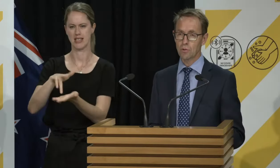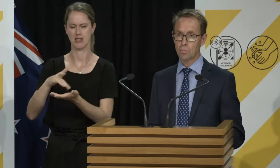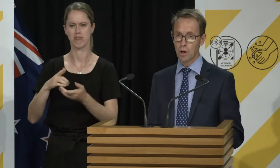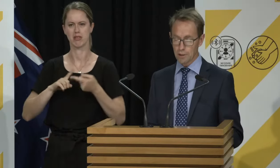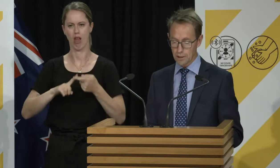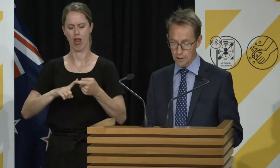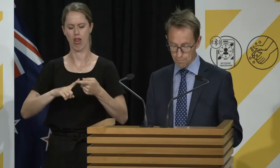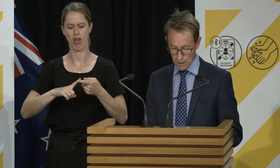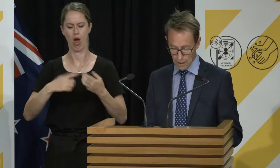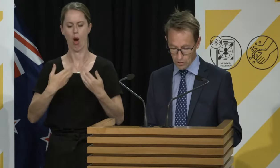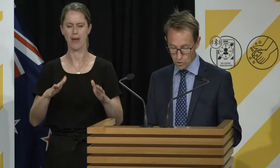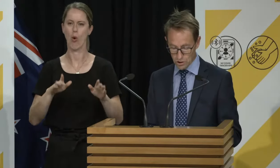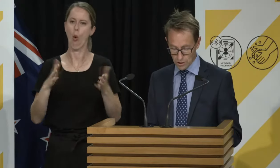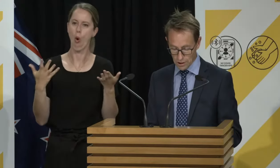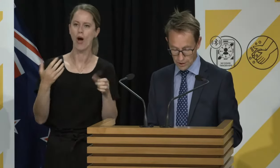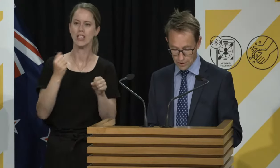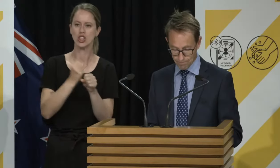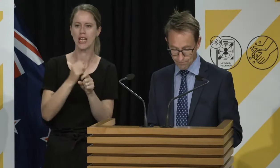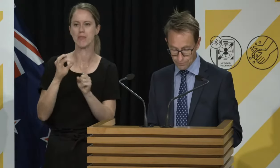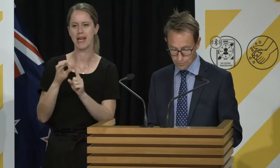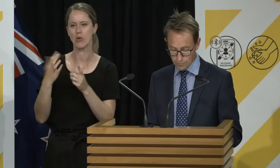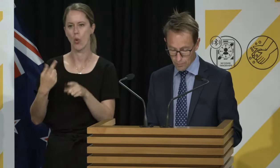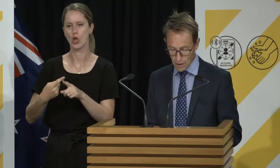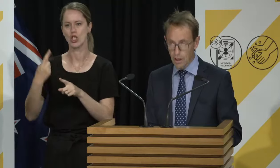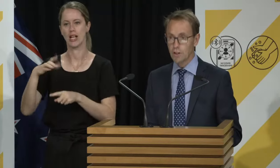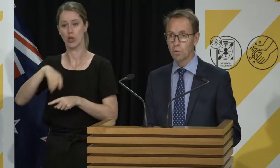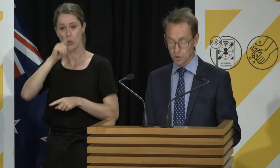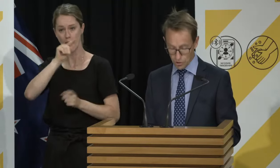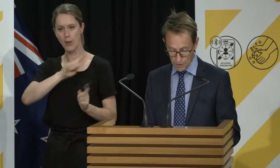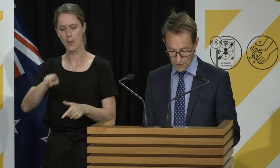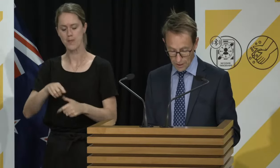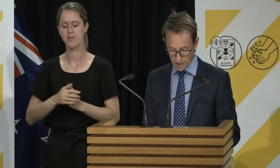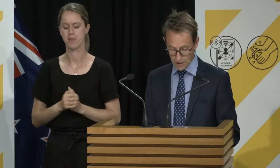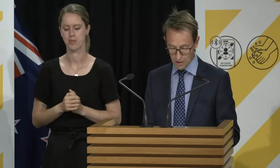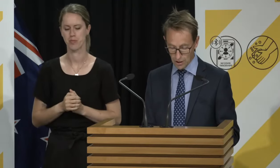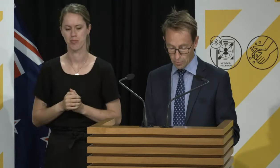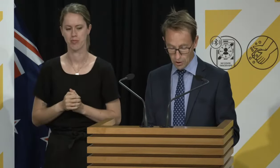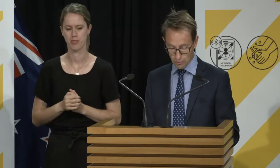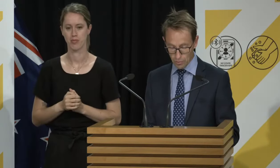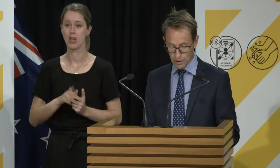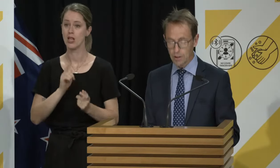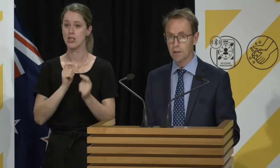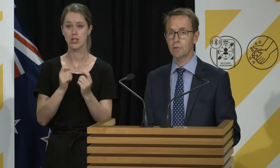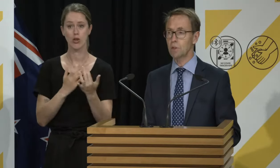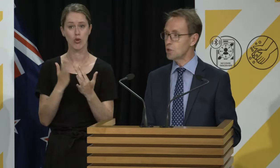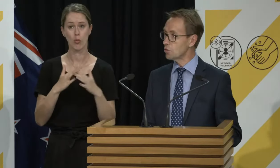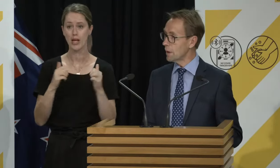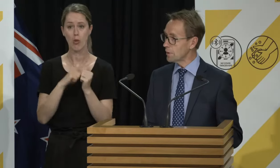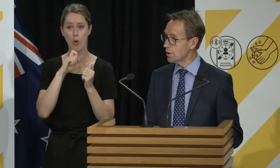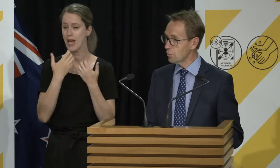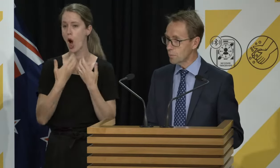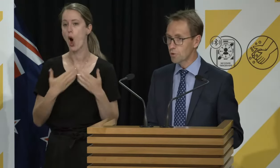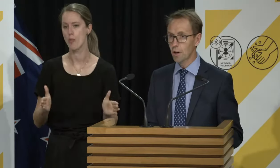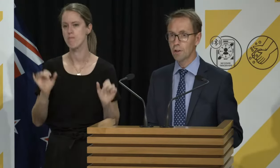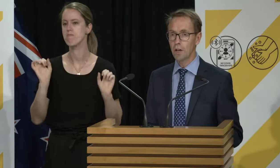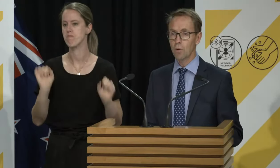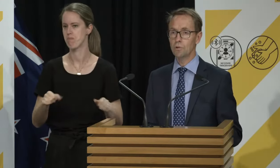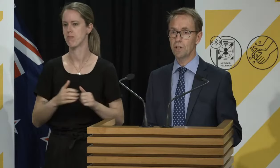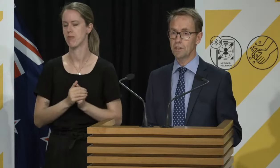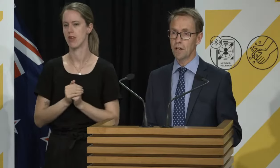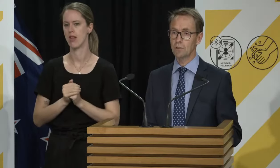availability through primary care and urgent clinics. There will still be testing open over the weekend, and the regional public health